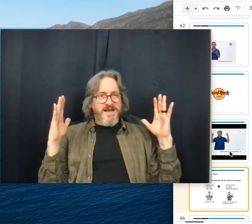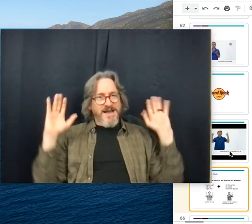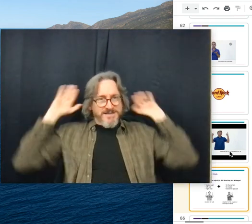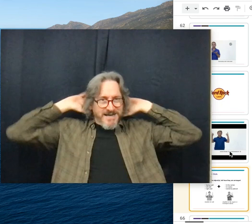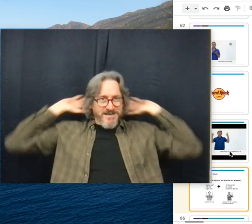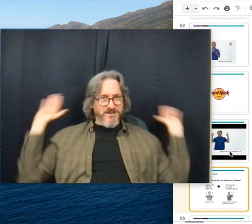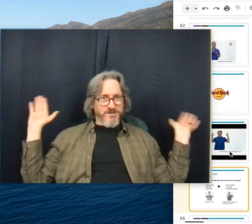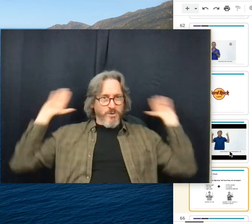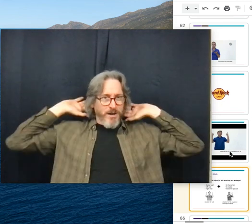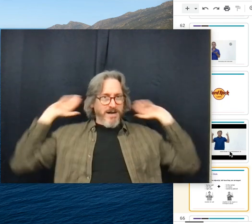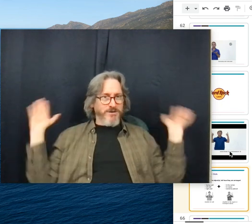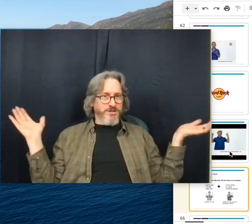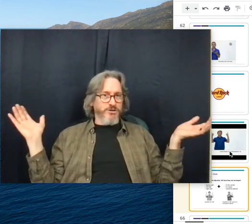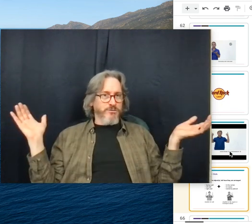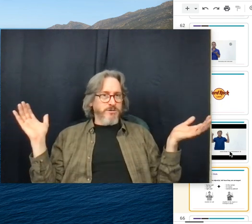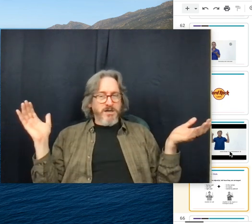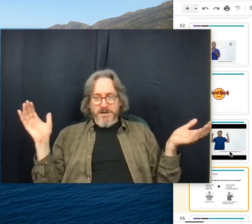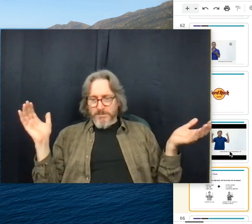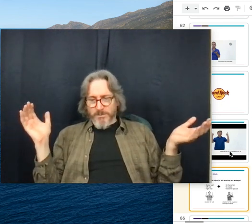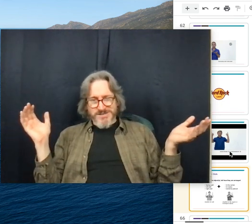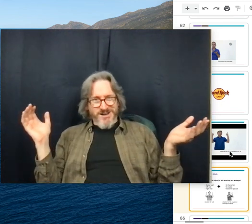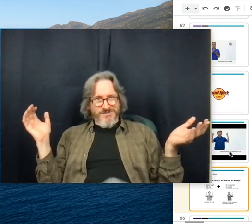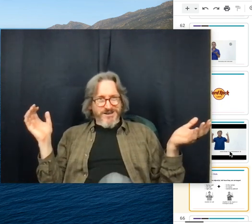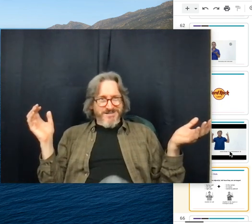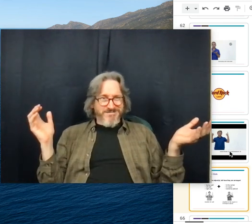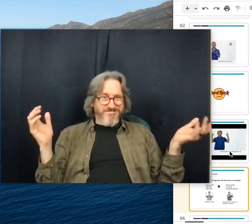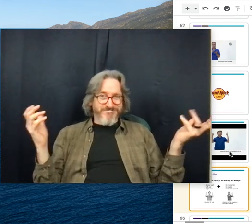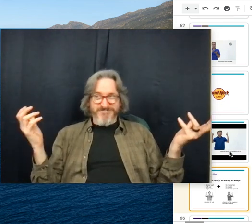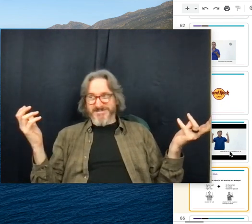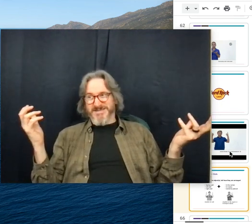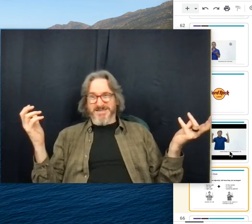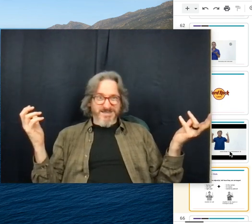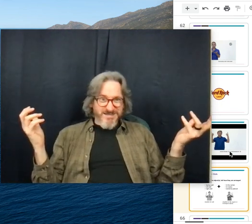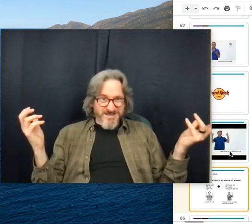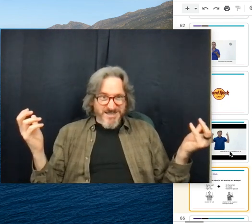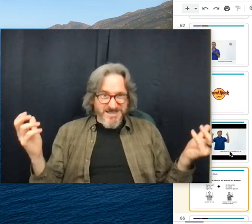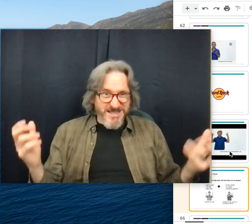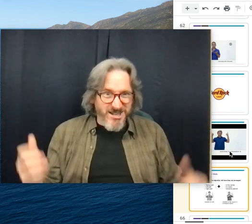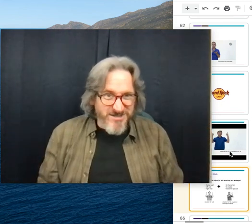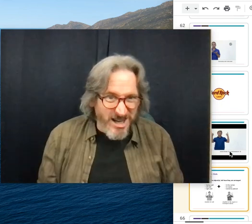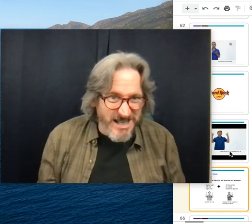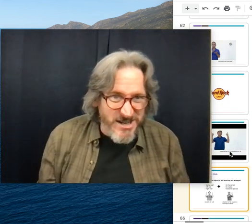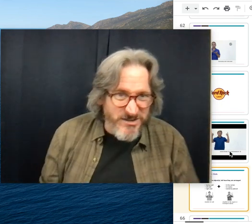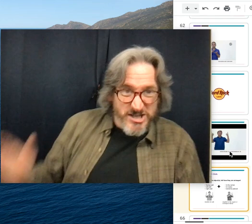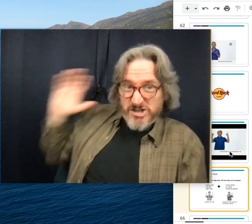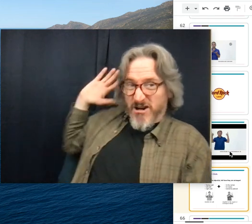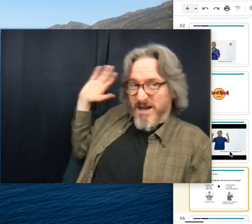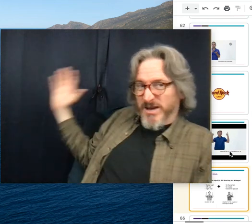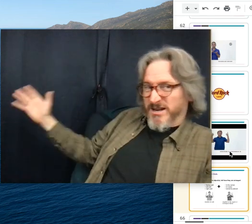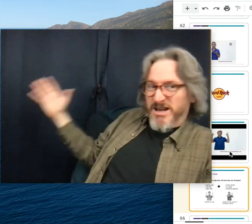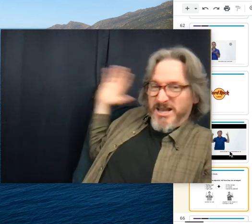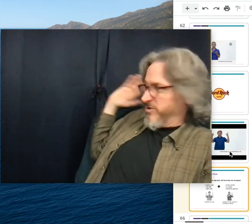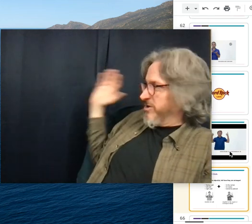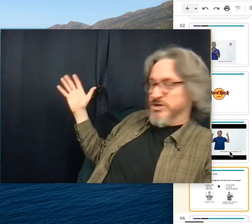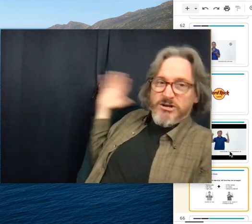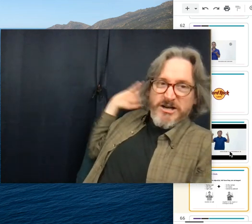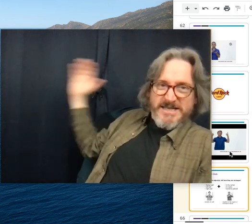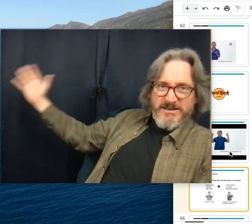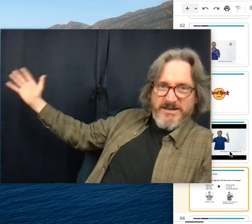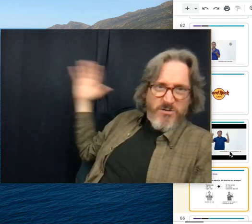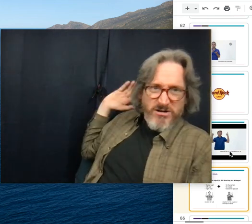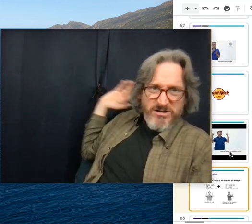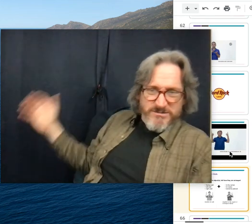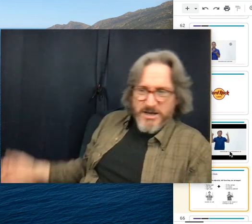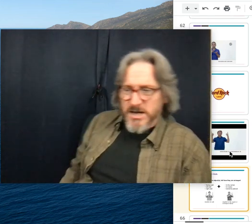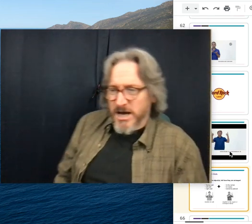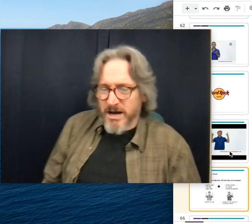walls. And technically there's one behind you too. But most often, you know, unless you have to describe it, you could turn and say